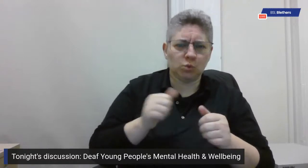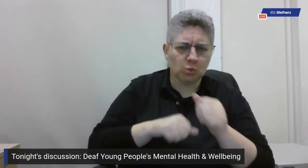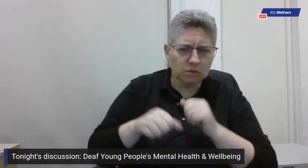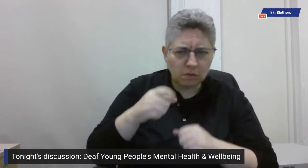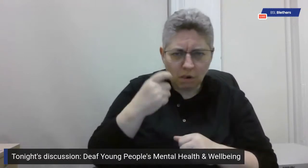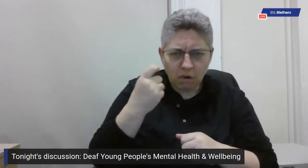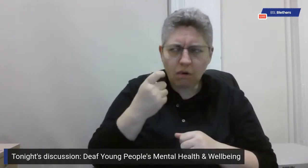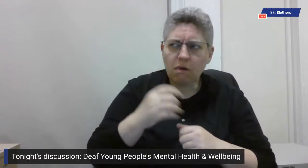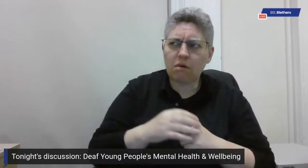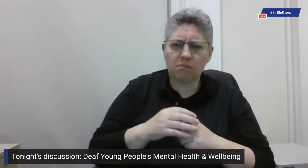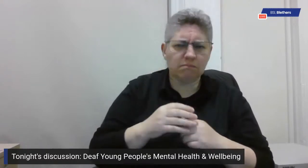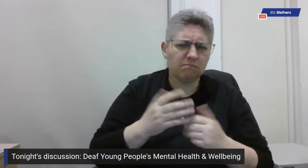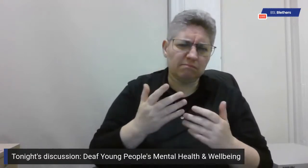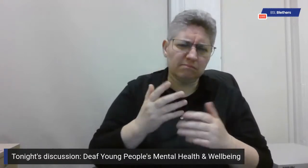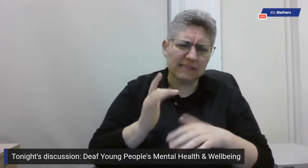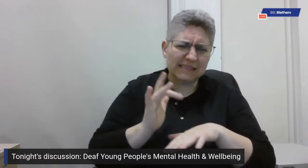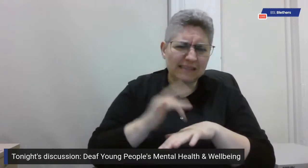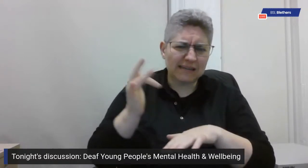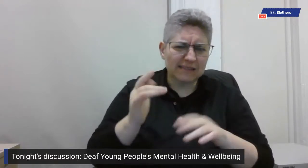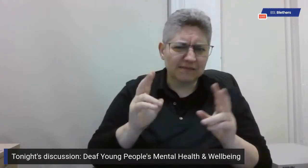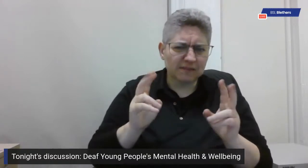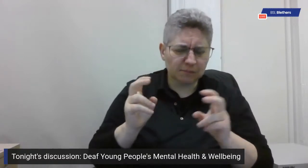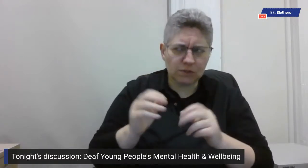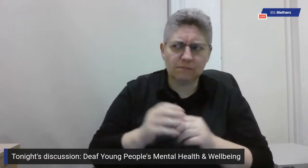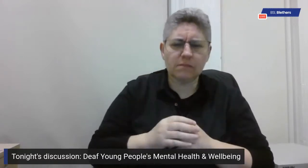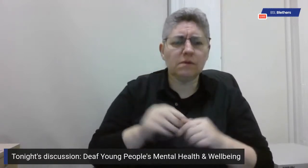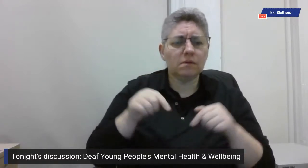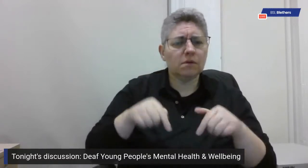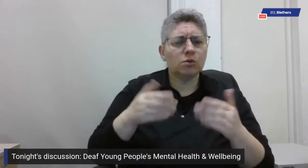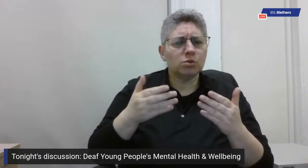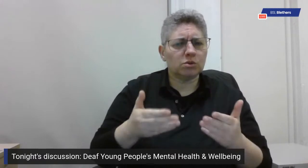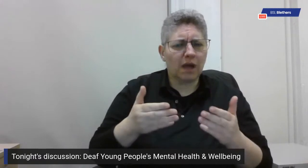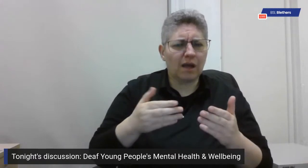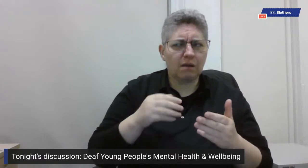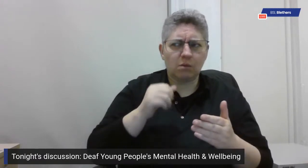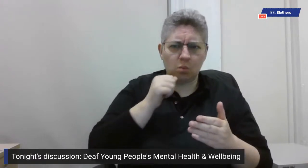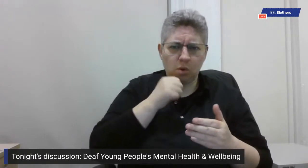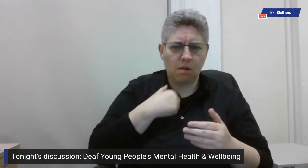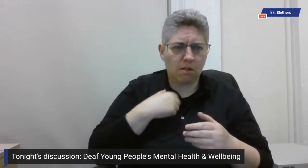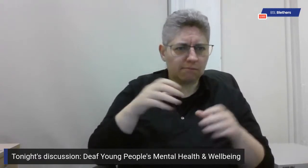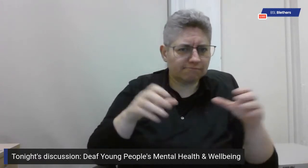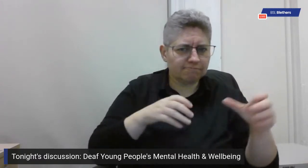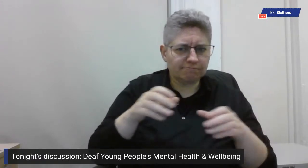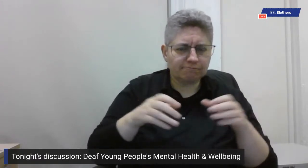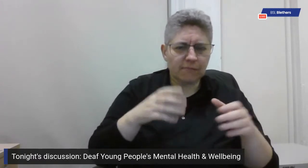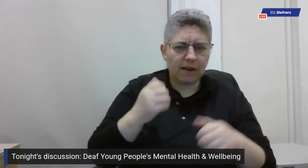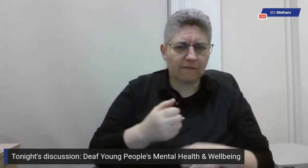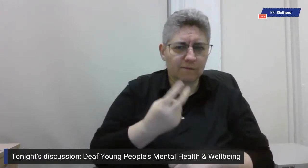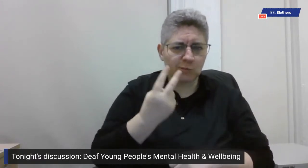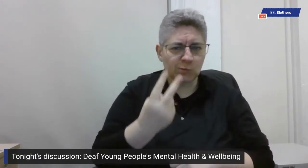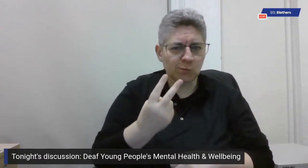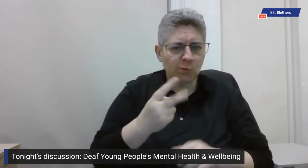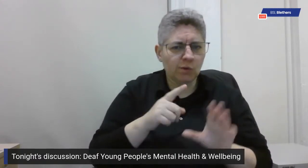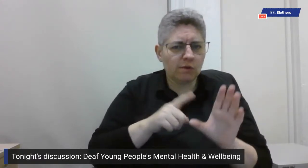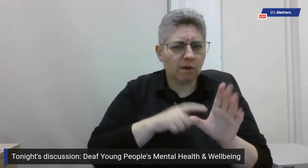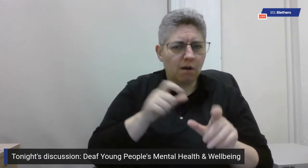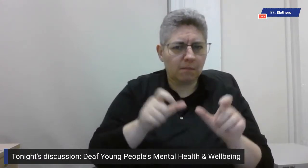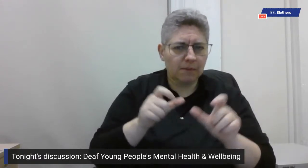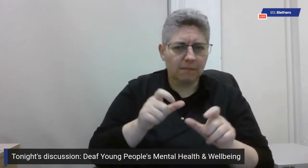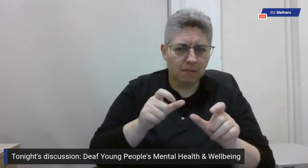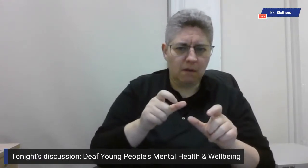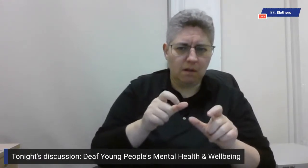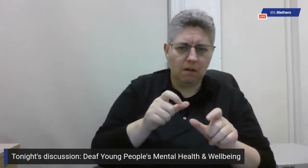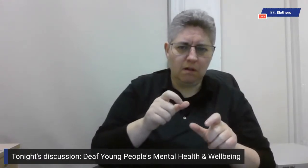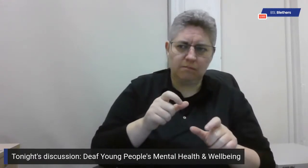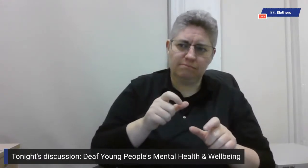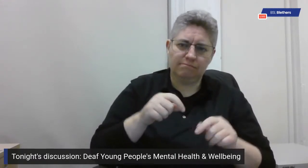We know that unfortunately we've lost some of our community to suicide, and self-harm is